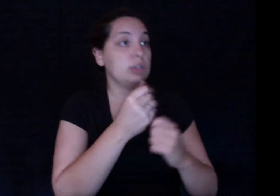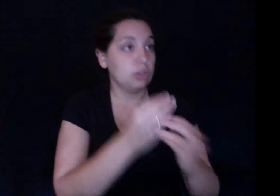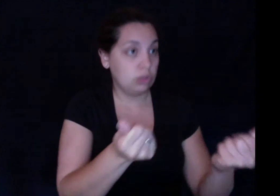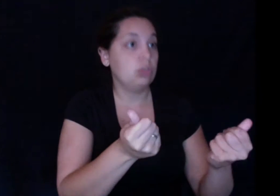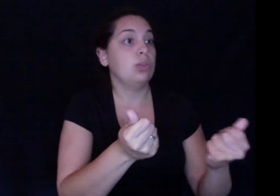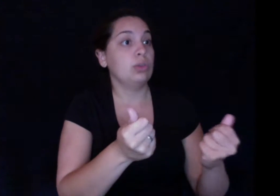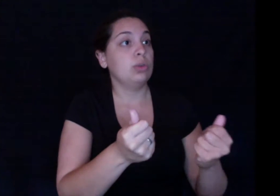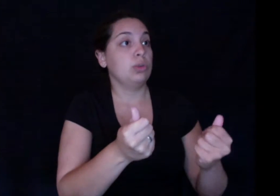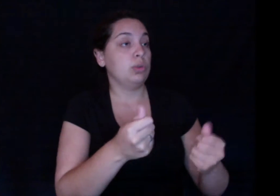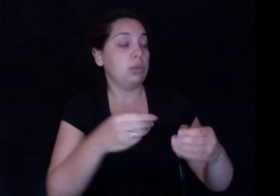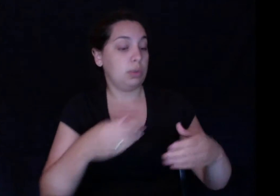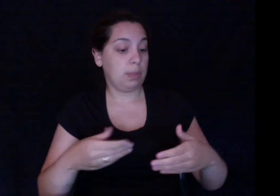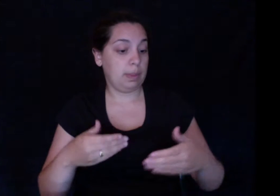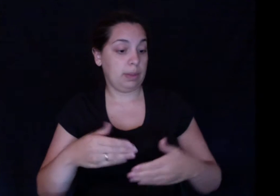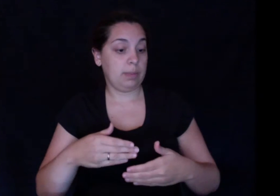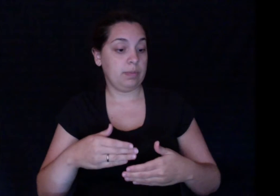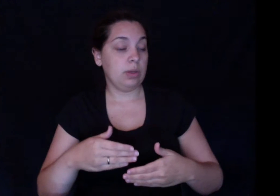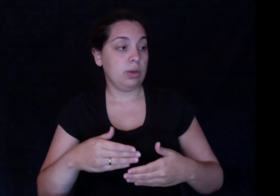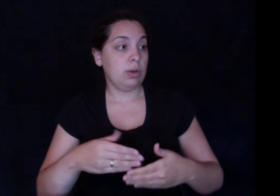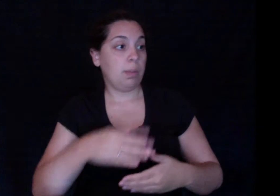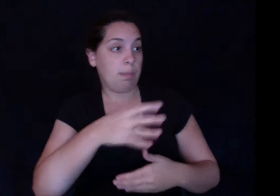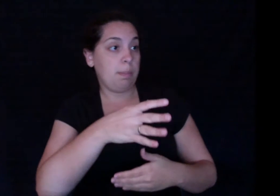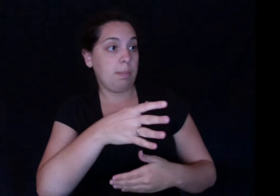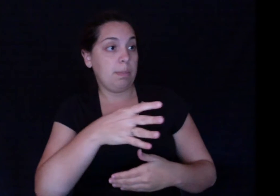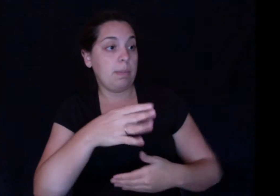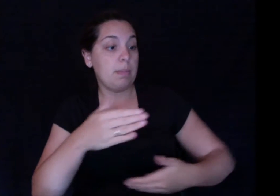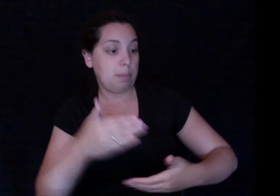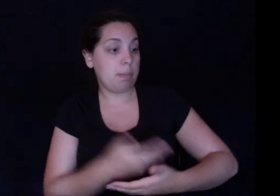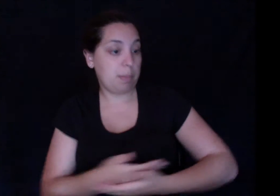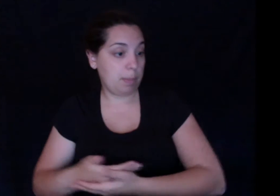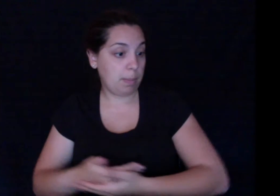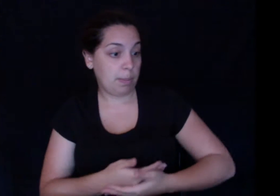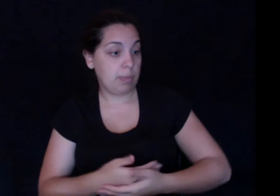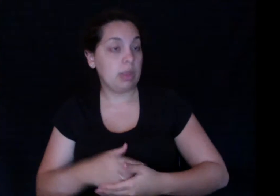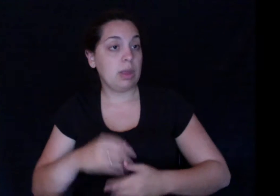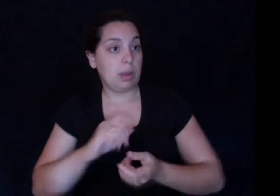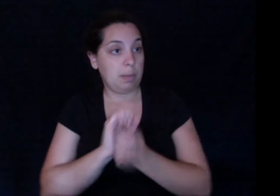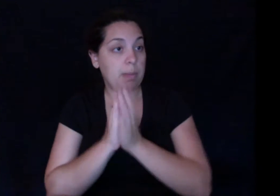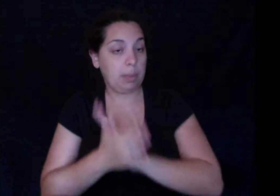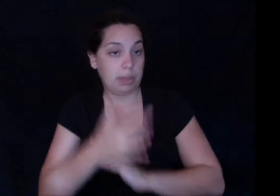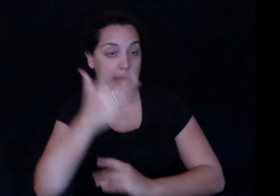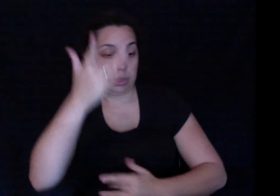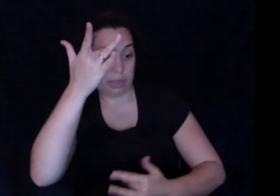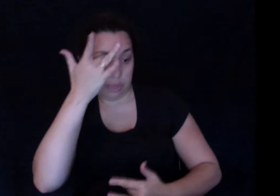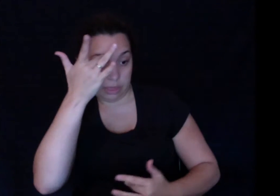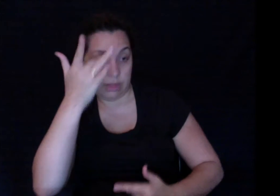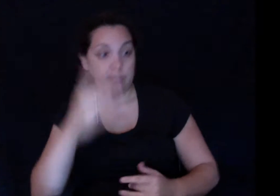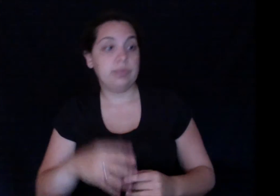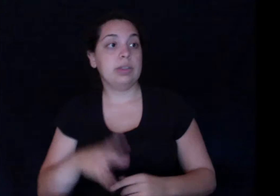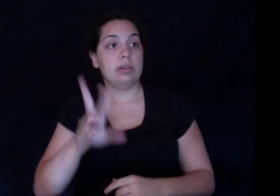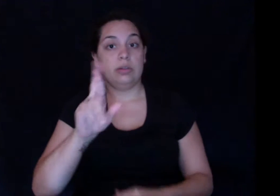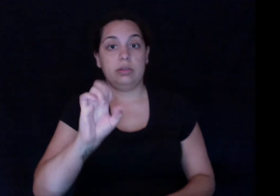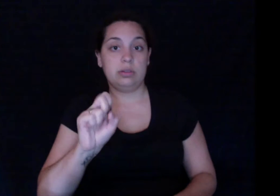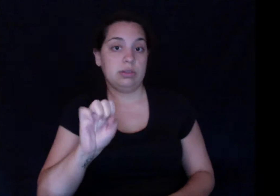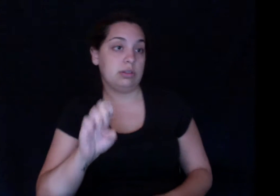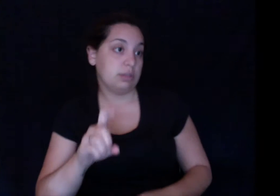for these mothers to prevent them from having this problem with their babies. And it's been a